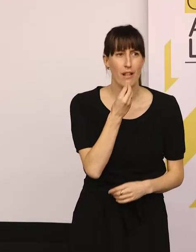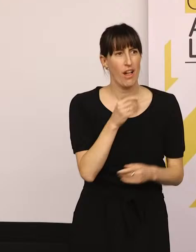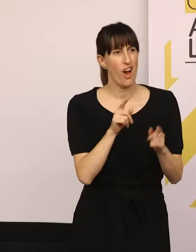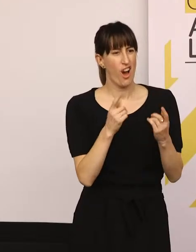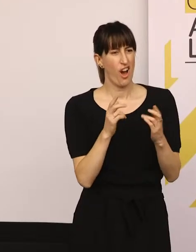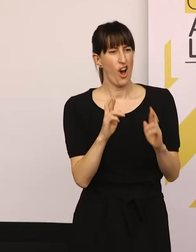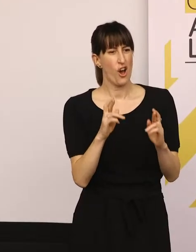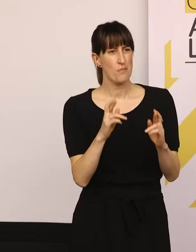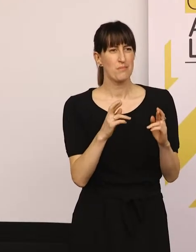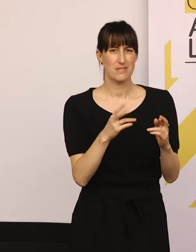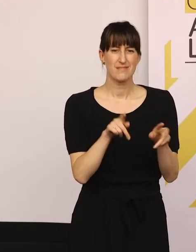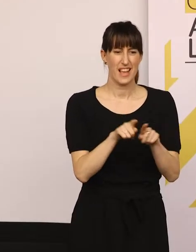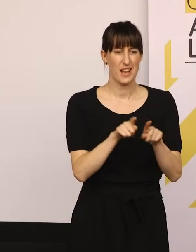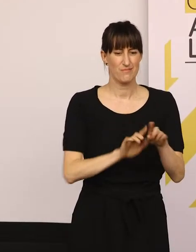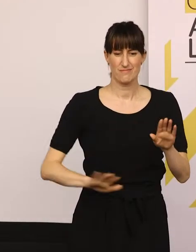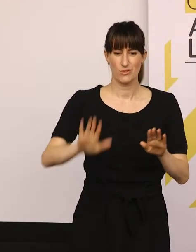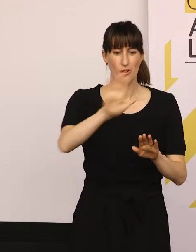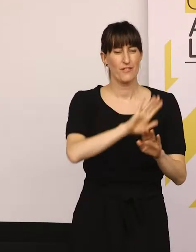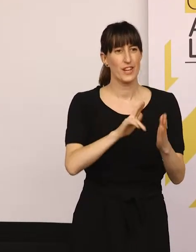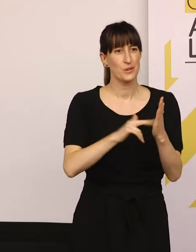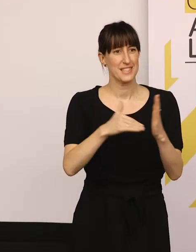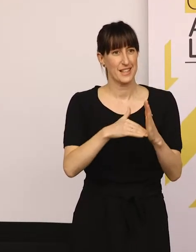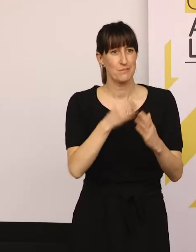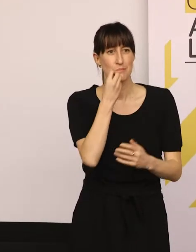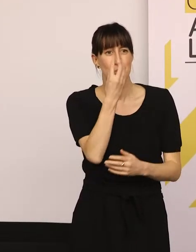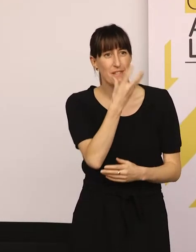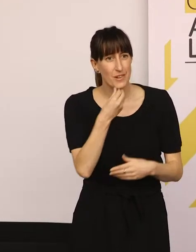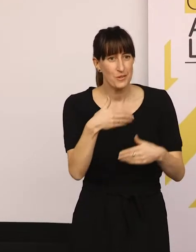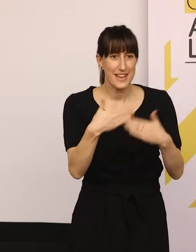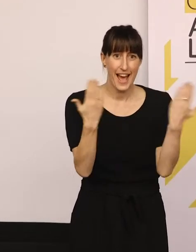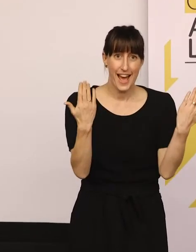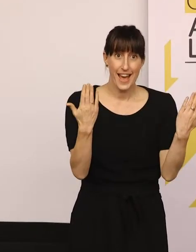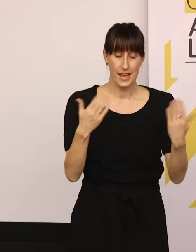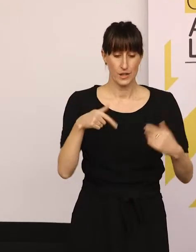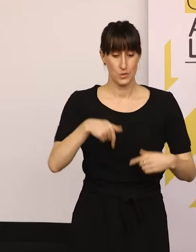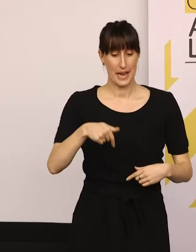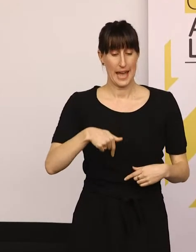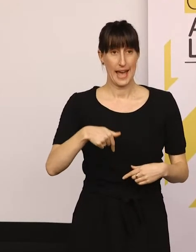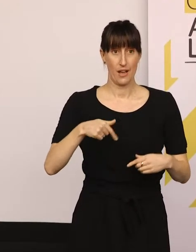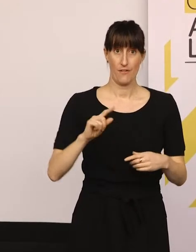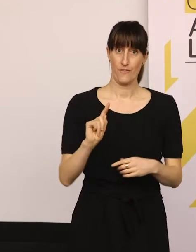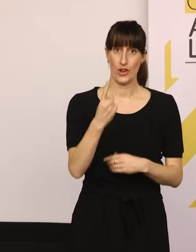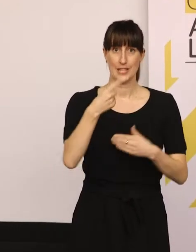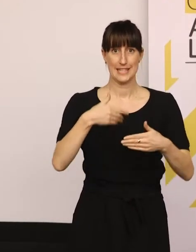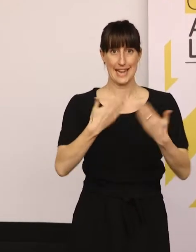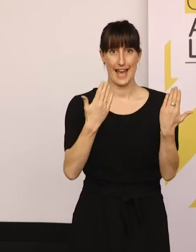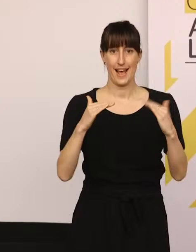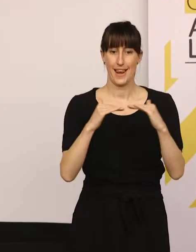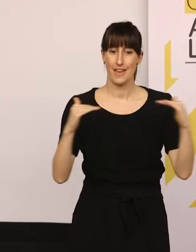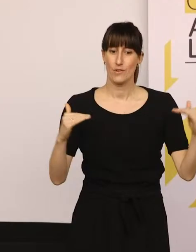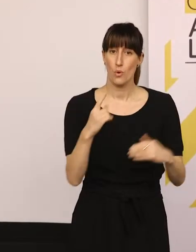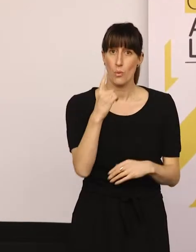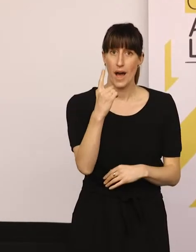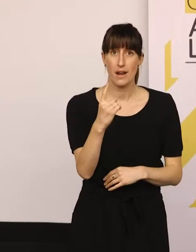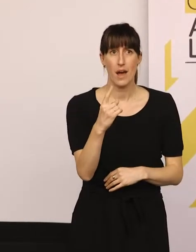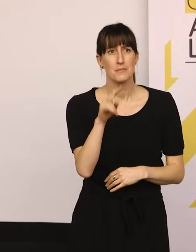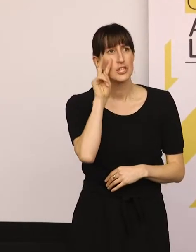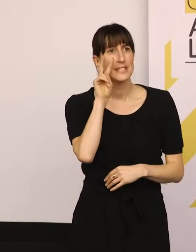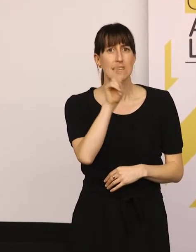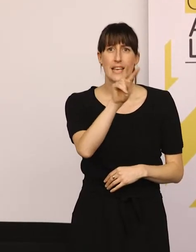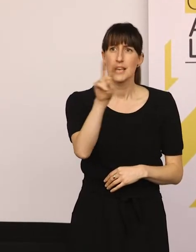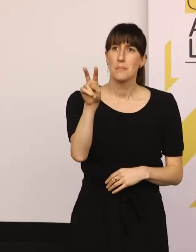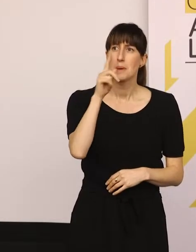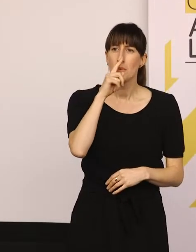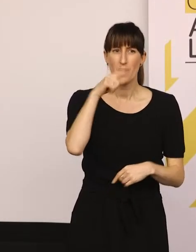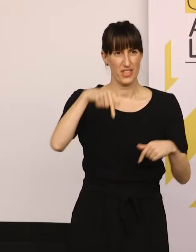country, and first day of Alert Level 1. I'm just looking around the room towards the back and want to acknowledge some of my colleagues